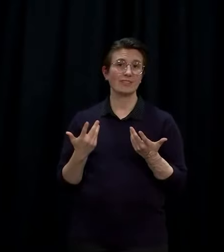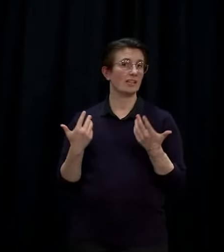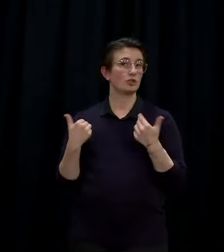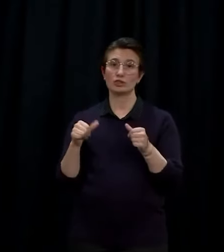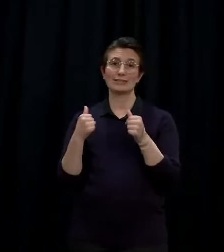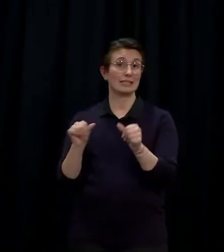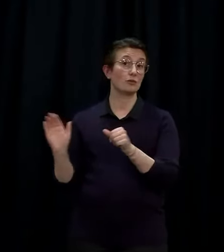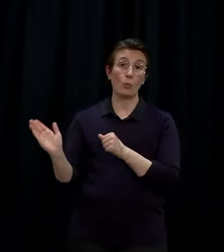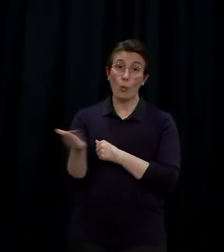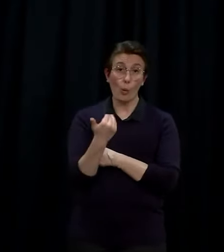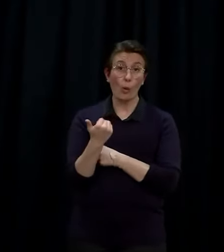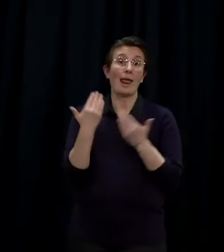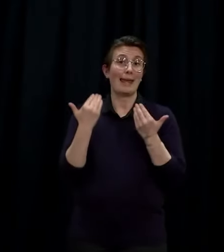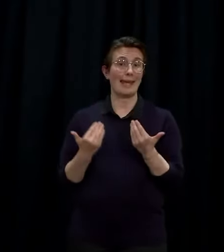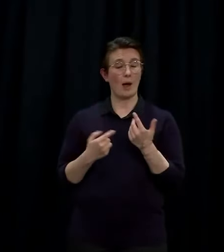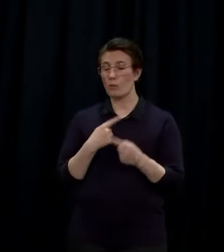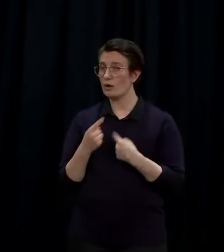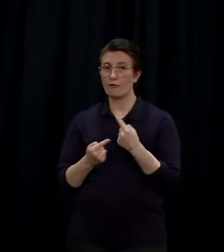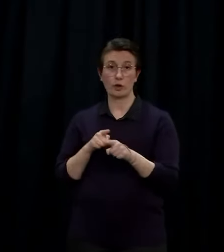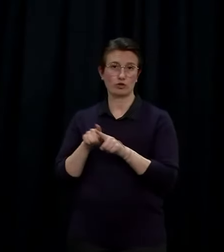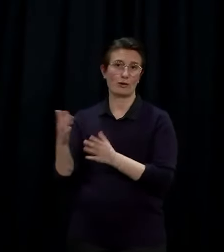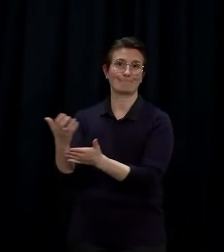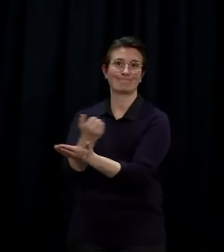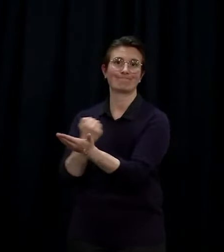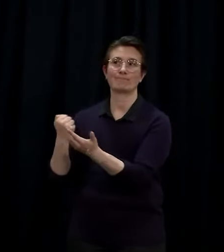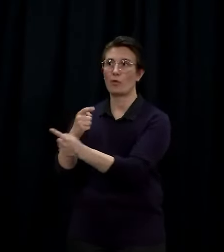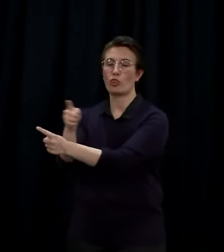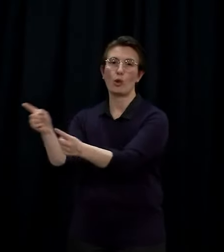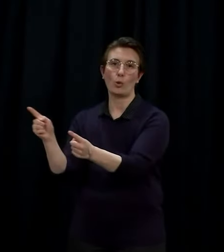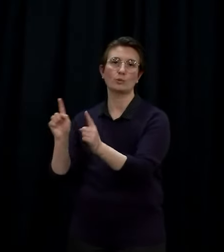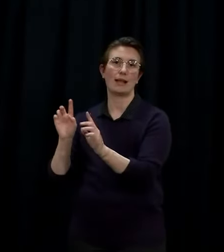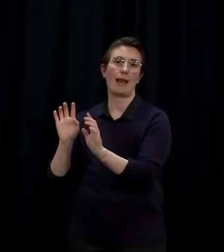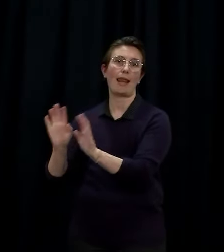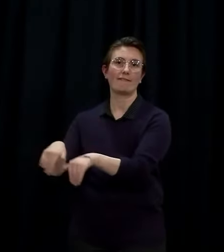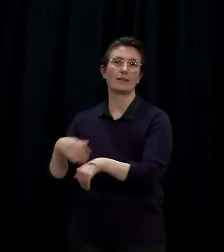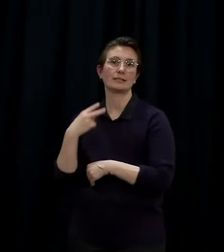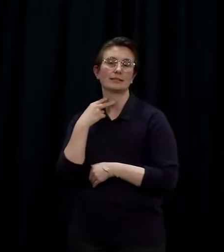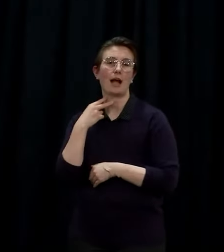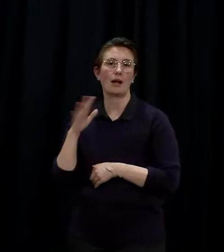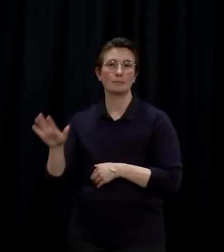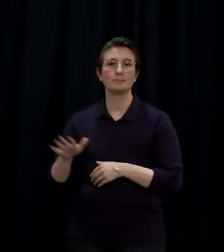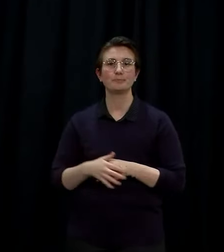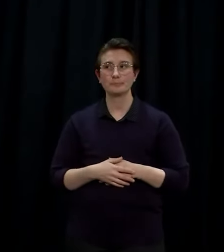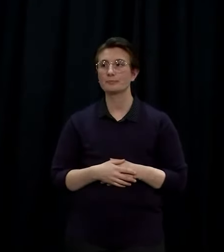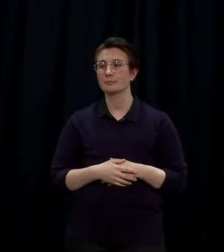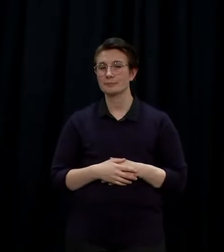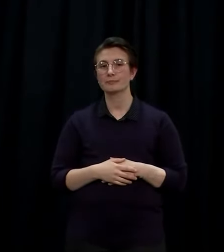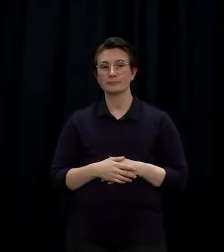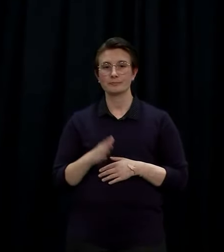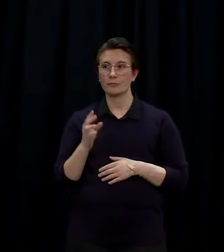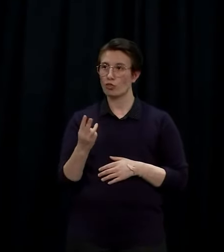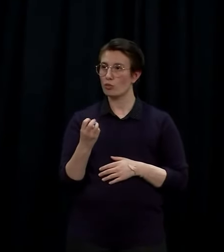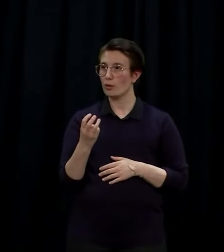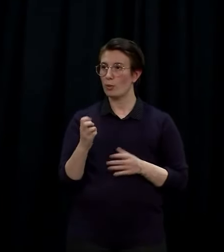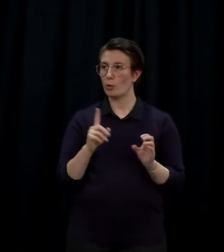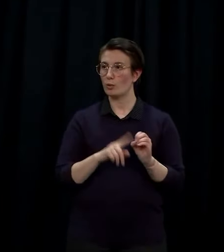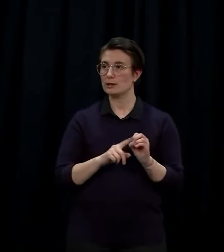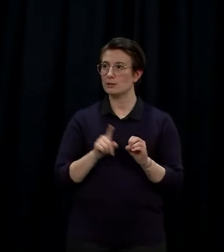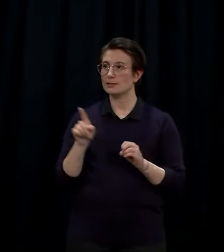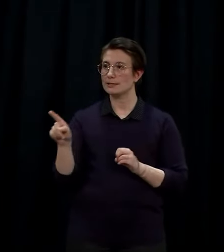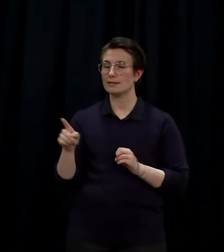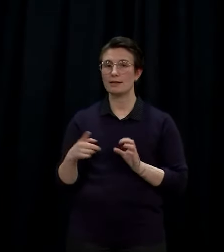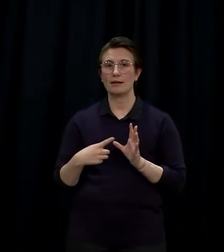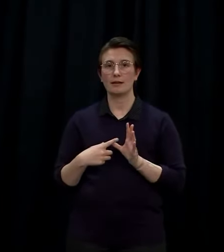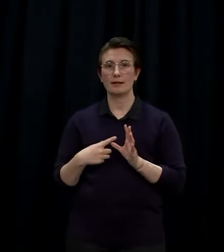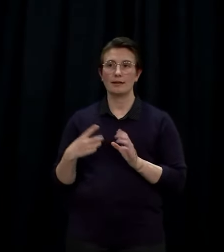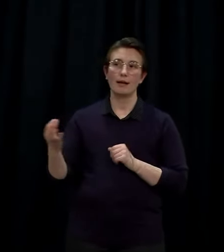I haven't perhaps canvassed. So I'm going to take maybe three more. Mark and then Thomas. In April last year, when some parts of the country had gone quite a while